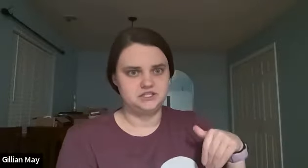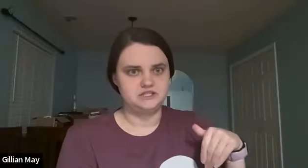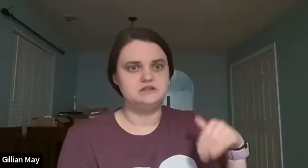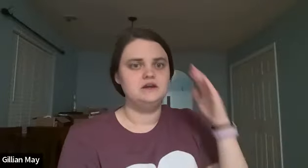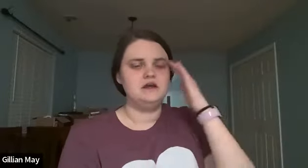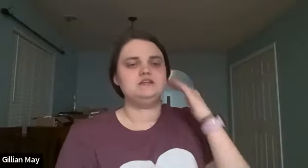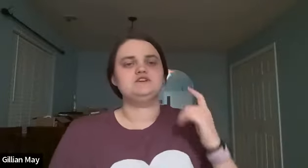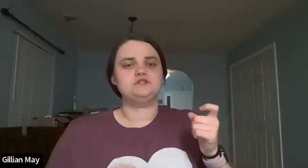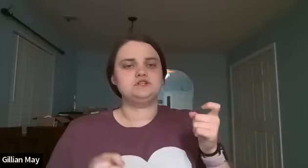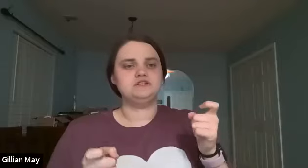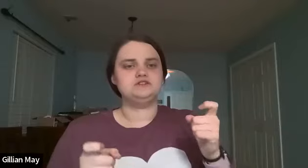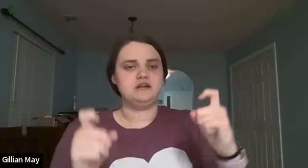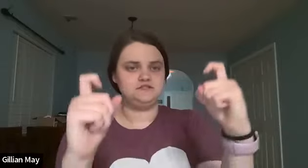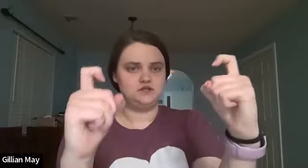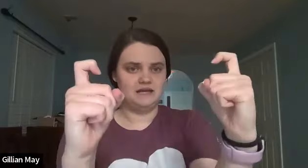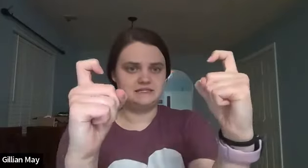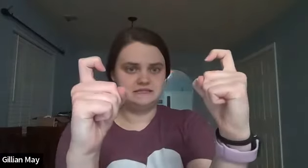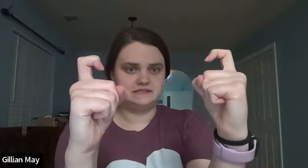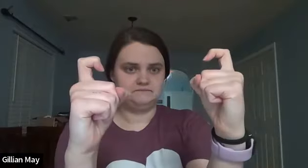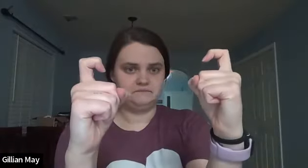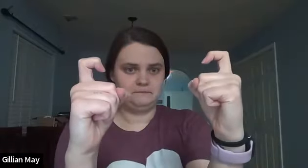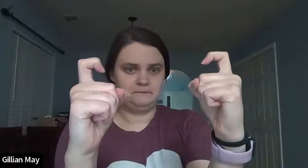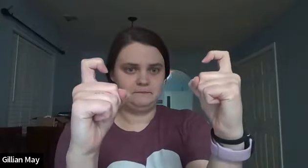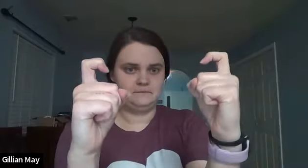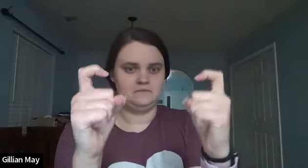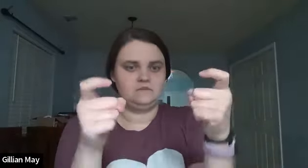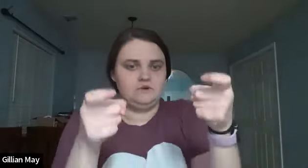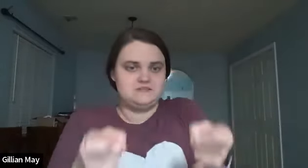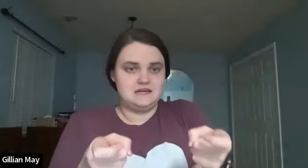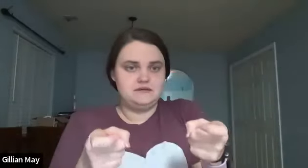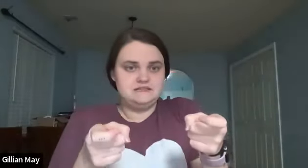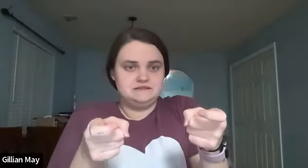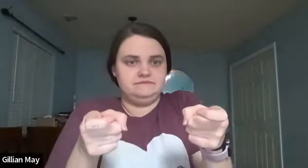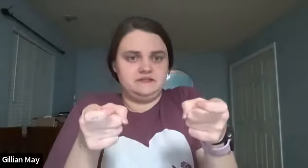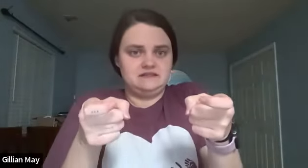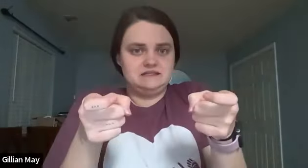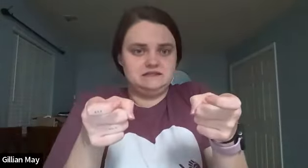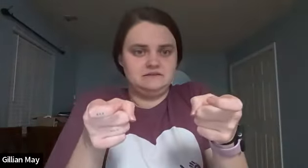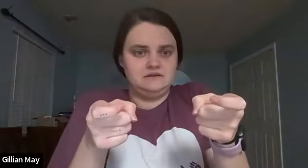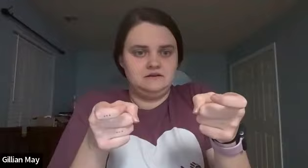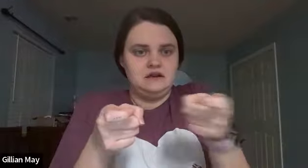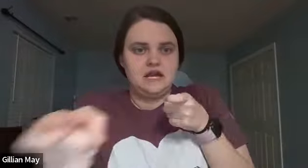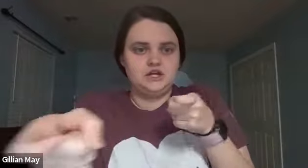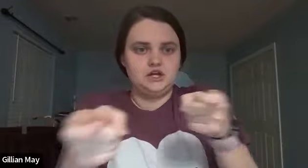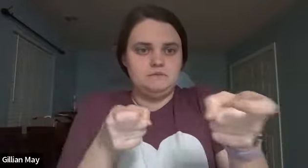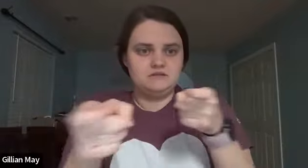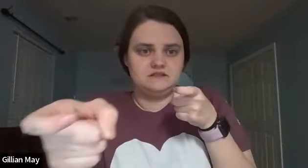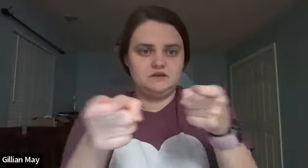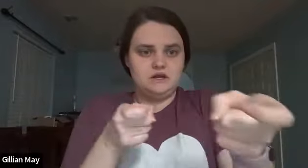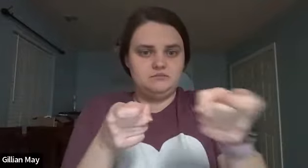position. And so what you're going to do is you're going to have two X's, put them sideways like this, and you're going to bounce, you kind of bring